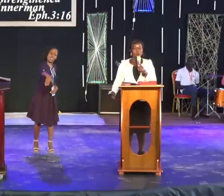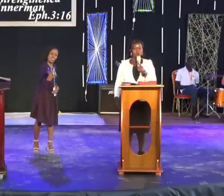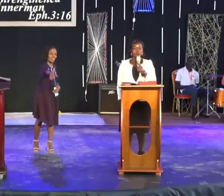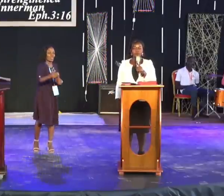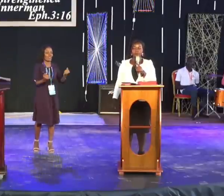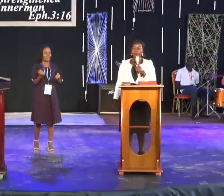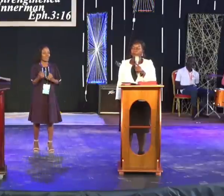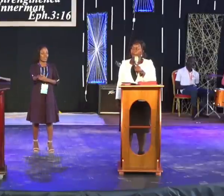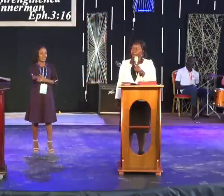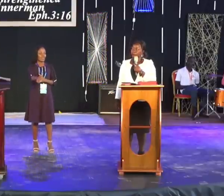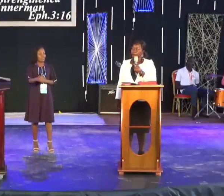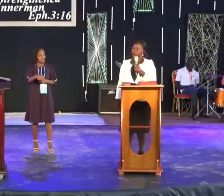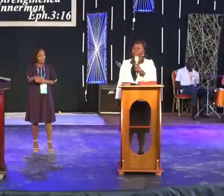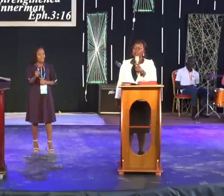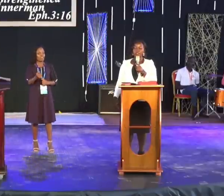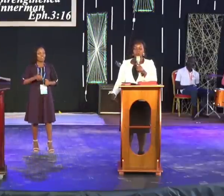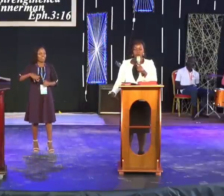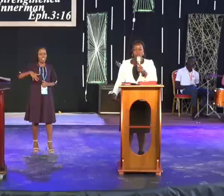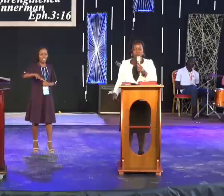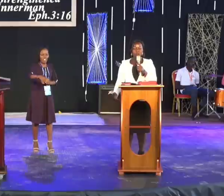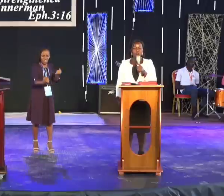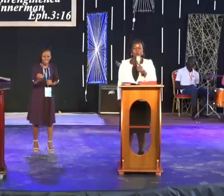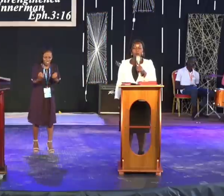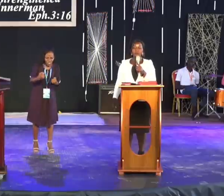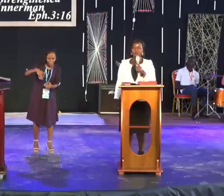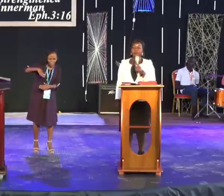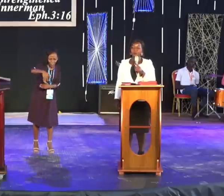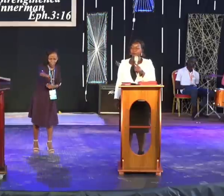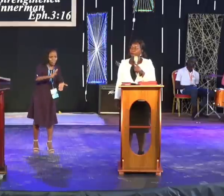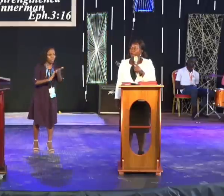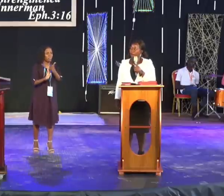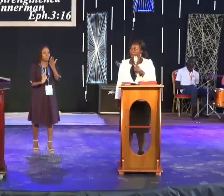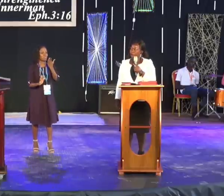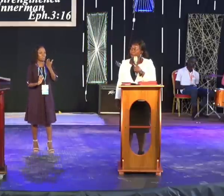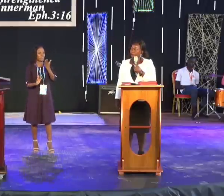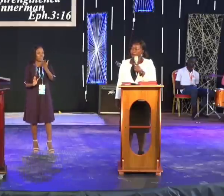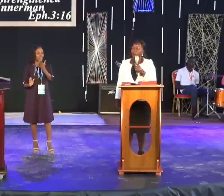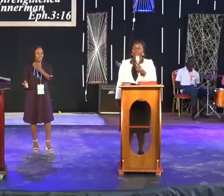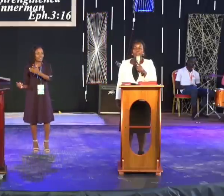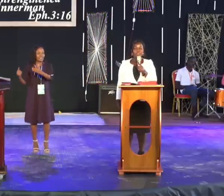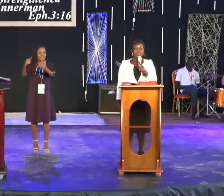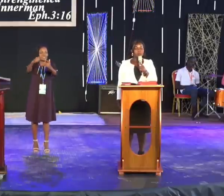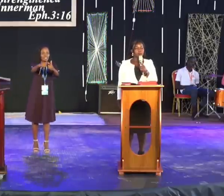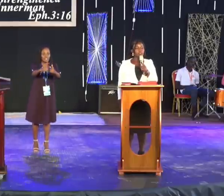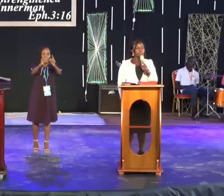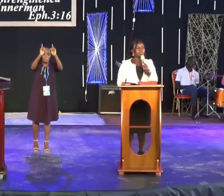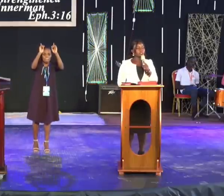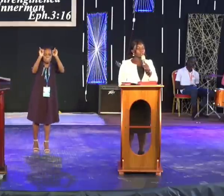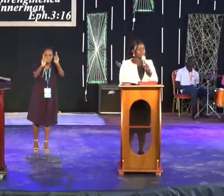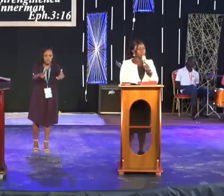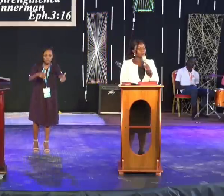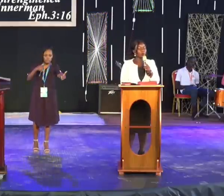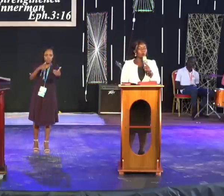sloped. Neserengeta. And it continued to slope. Paka weyatuka ku kisenge. Until